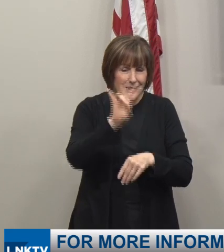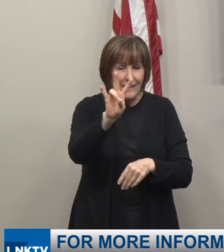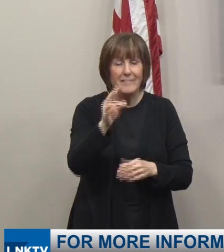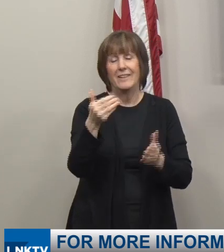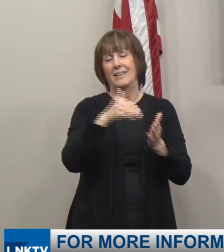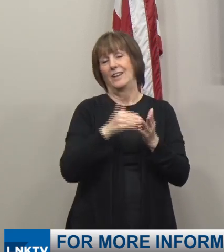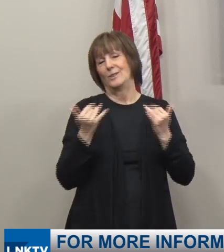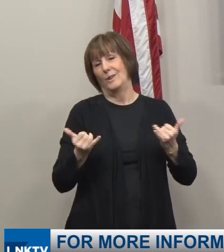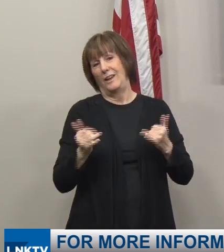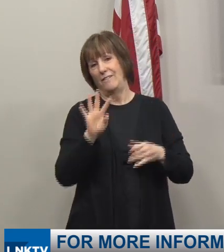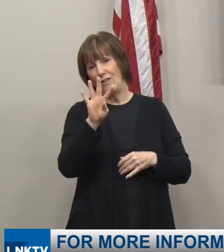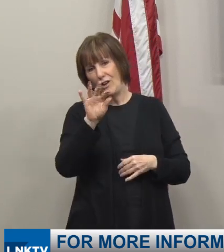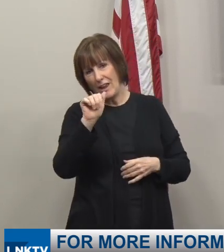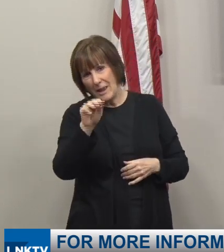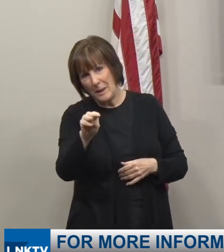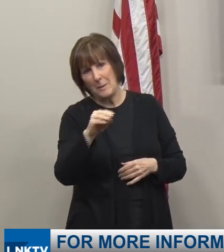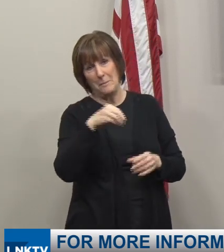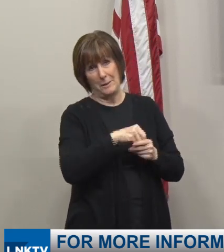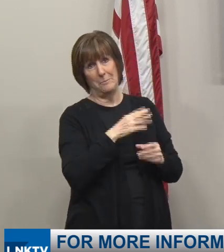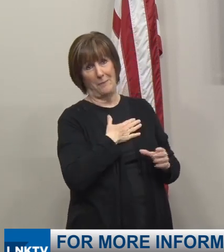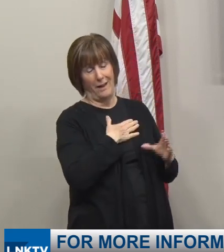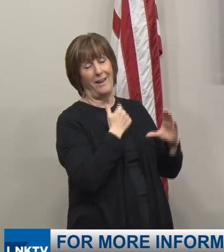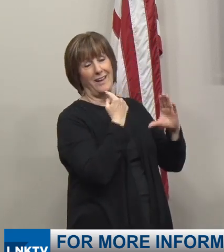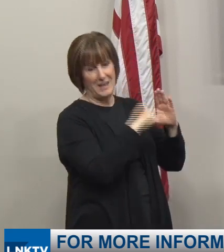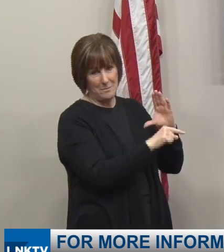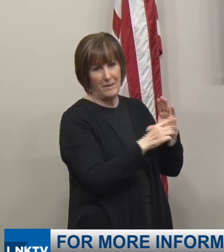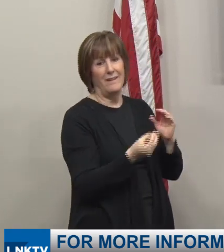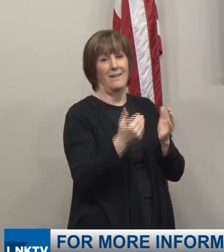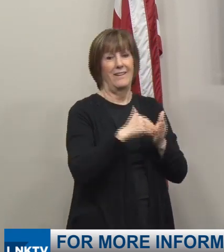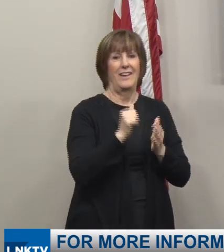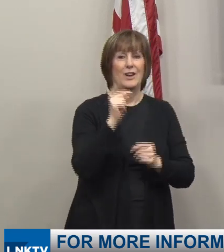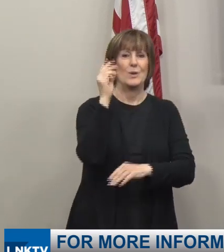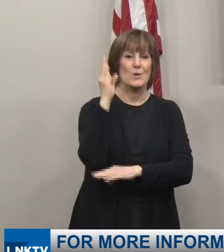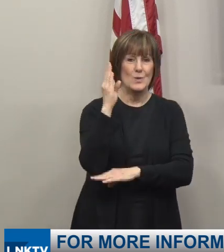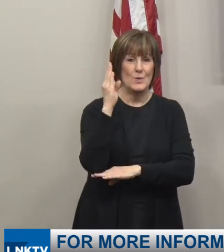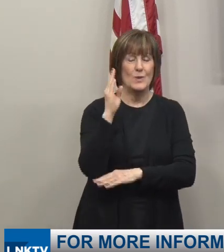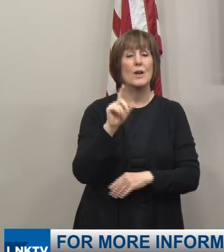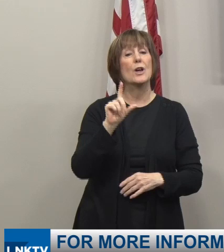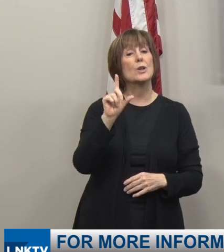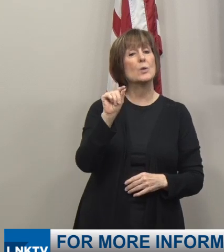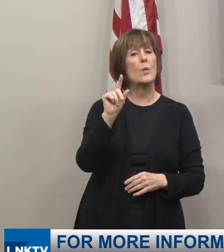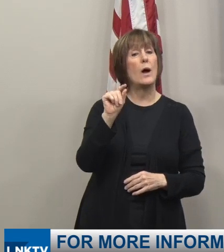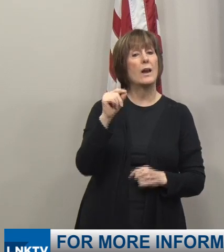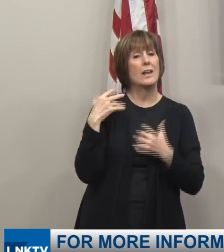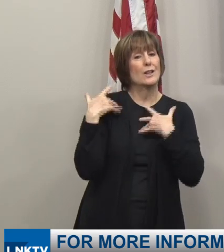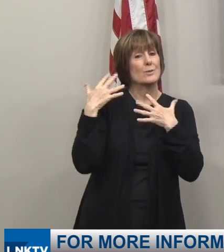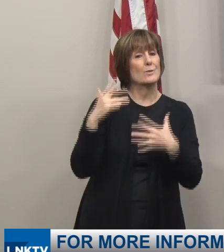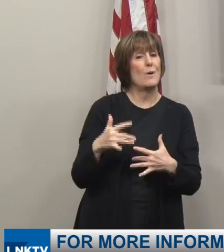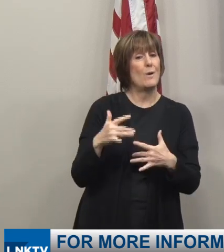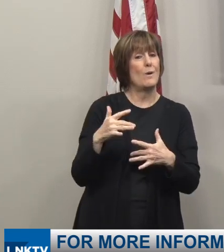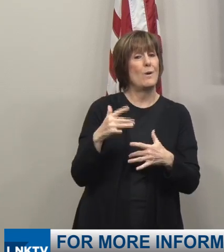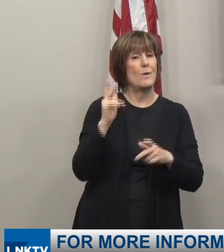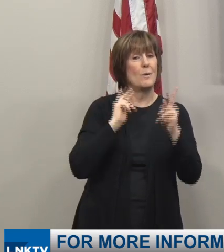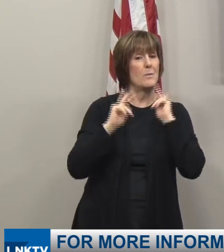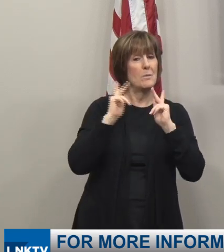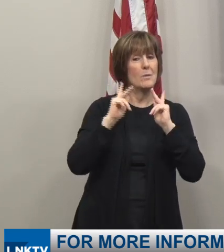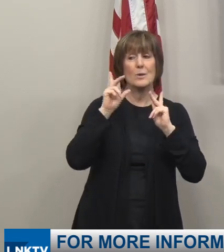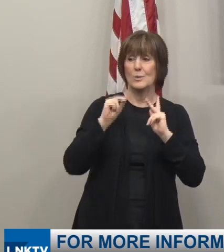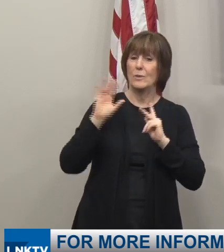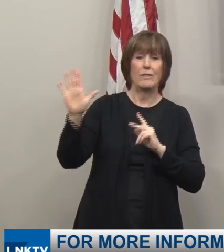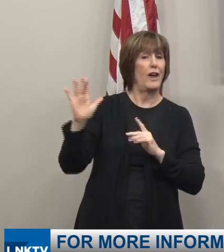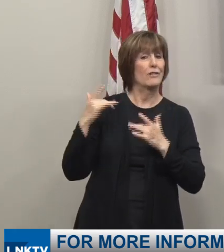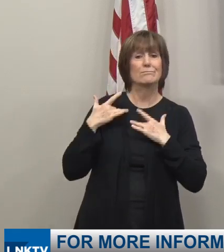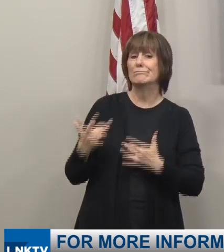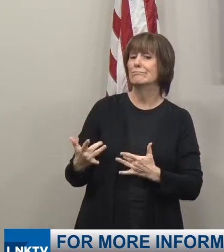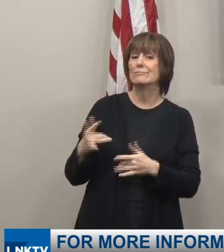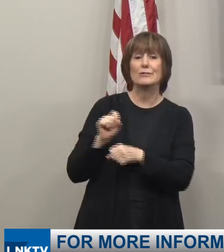again today at 4 a.m. in my email inbox, and again at noon. 20 snow fighters did what they always do.